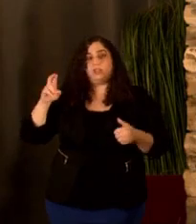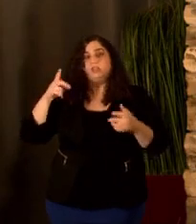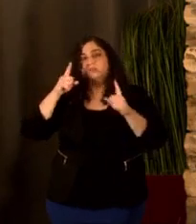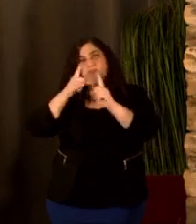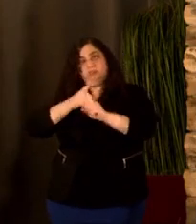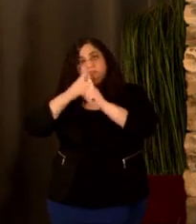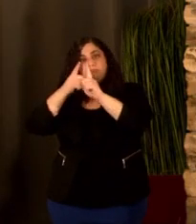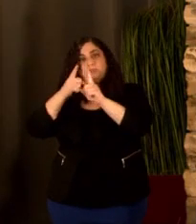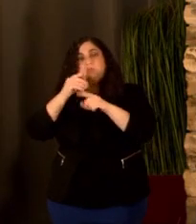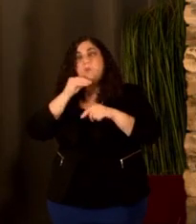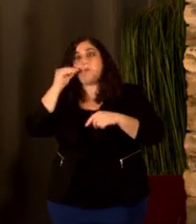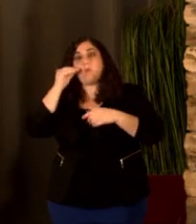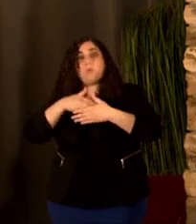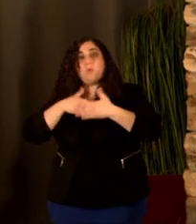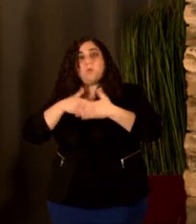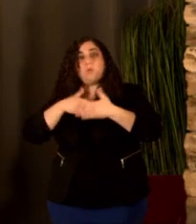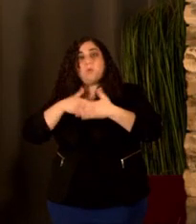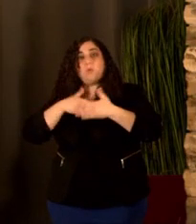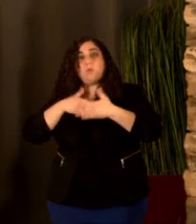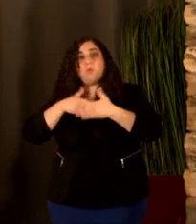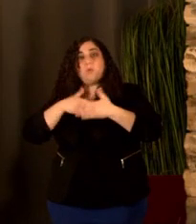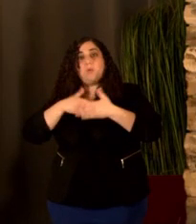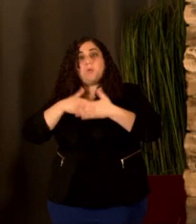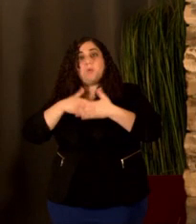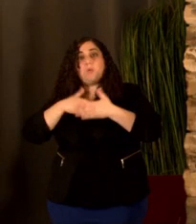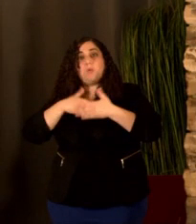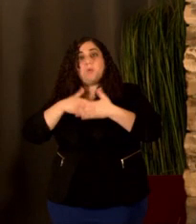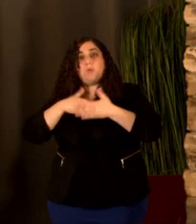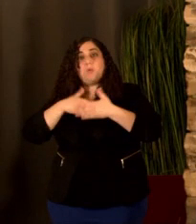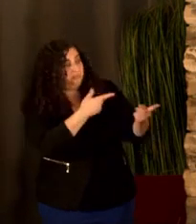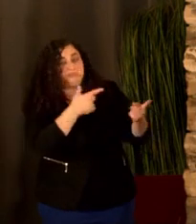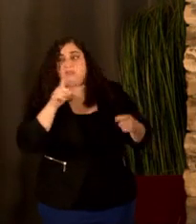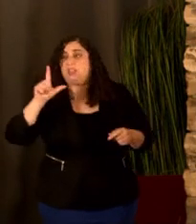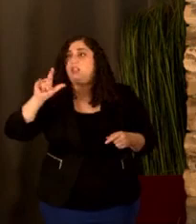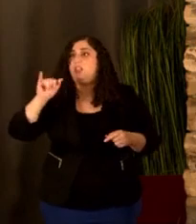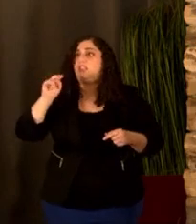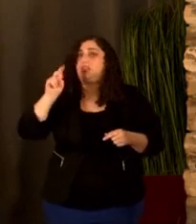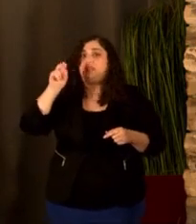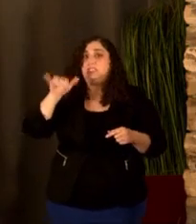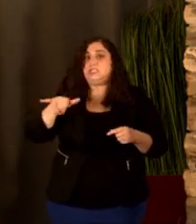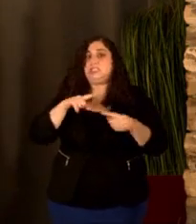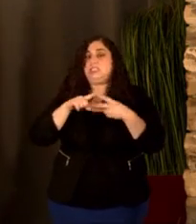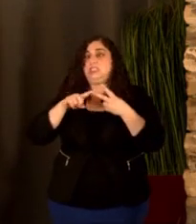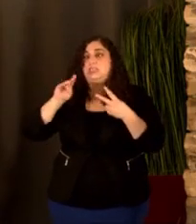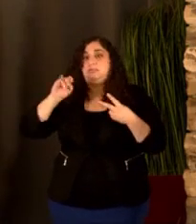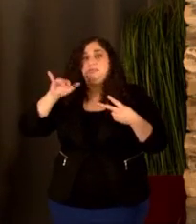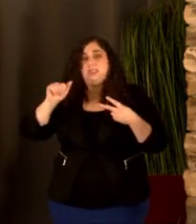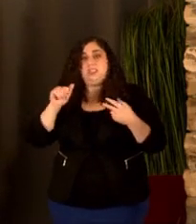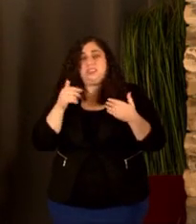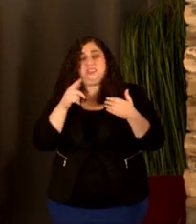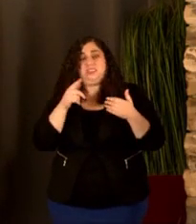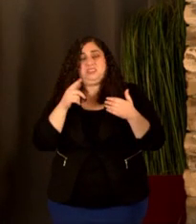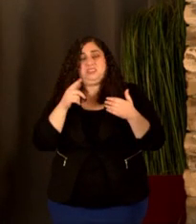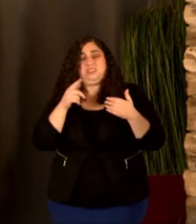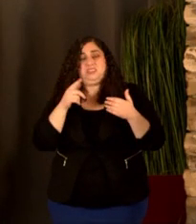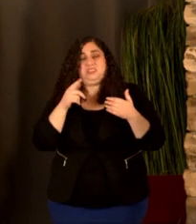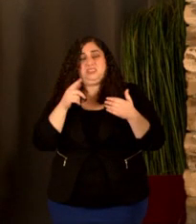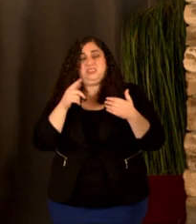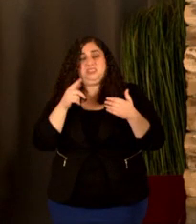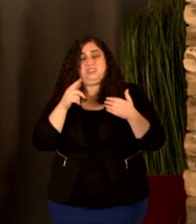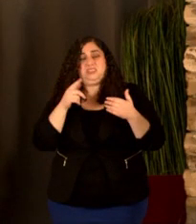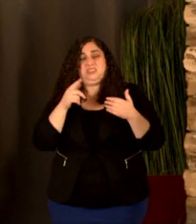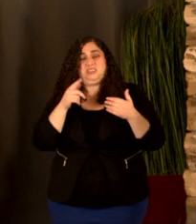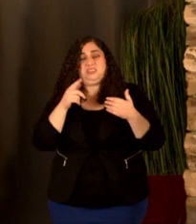here. The idea that a young child should be separated from her mother